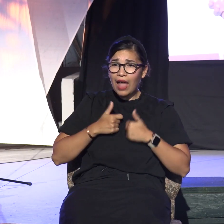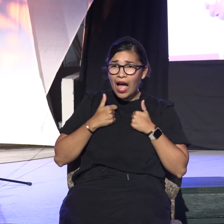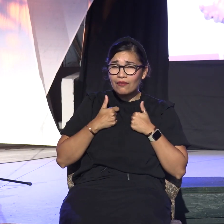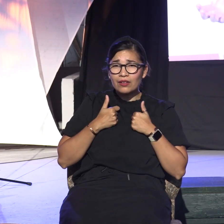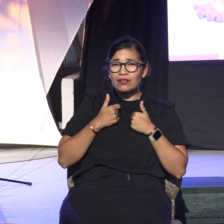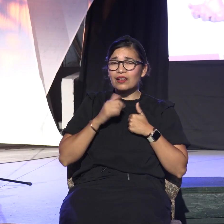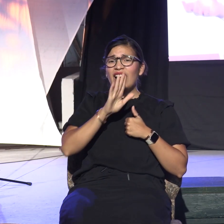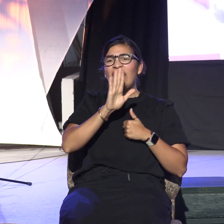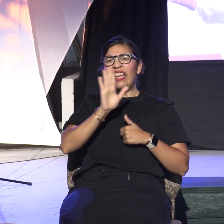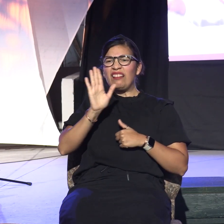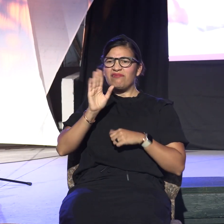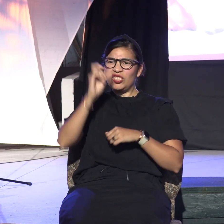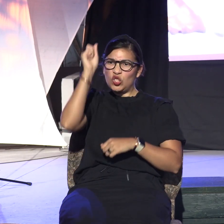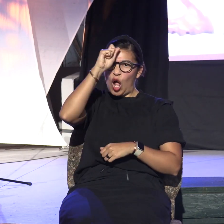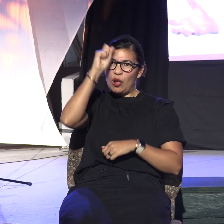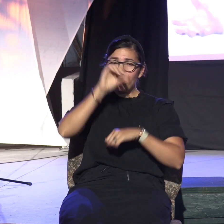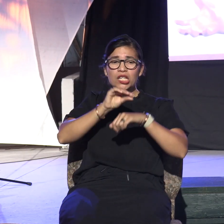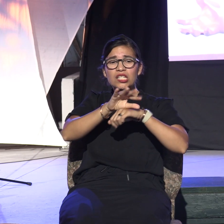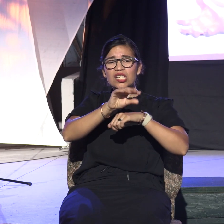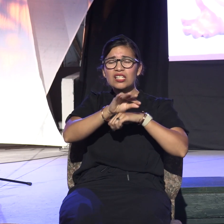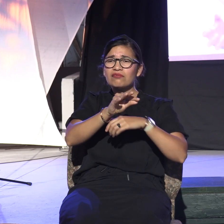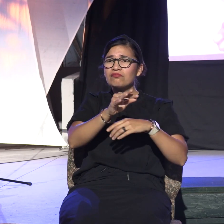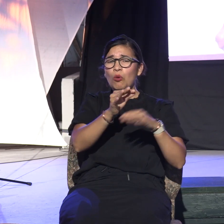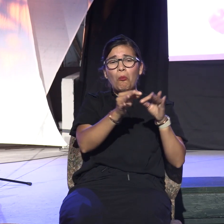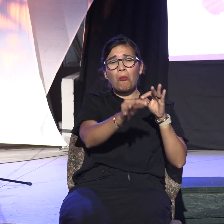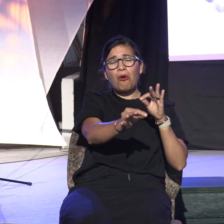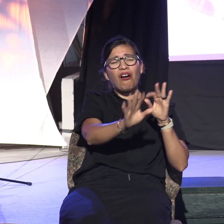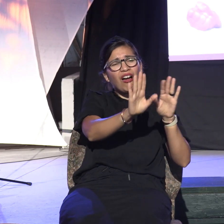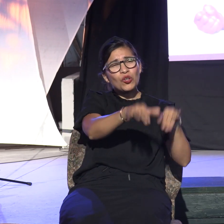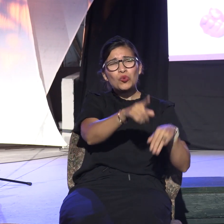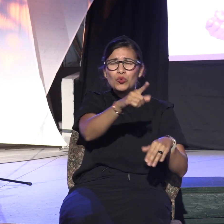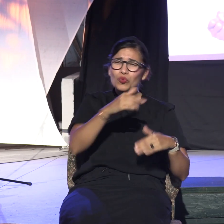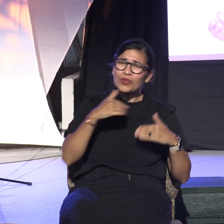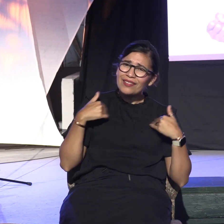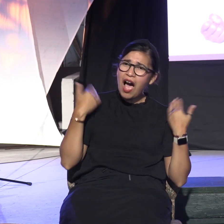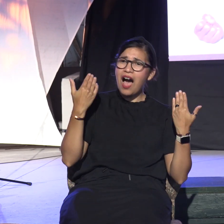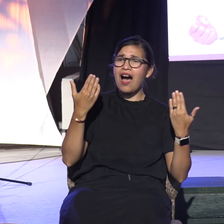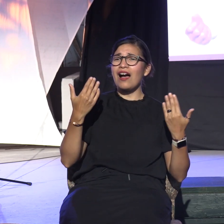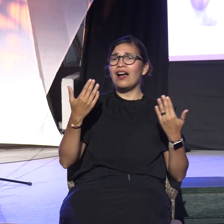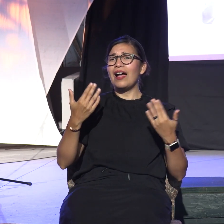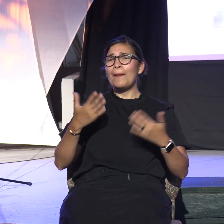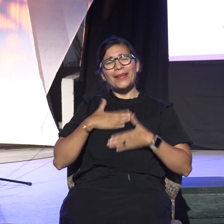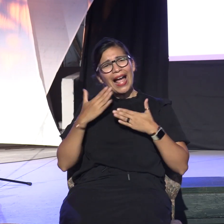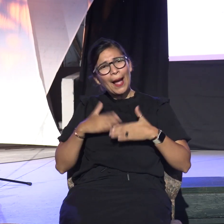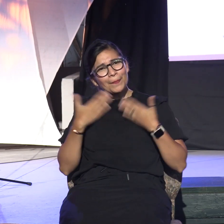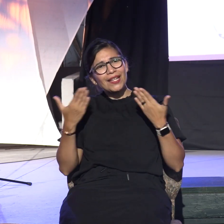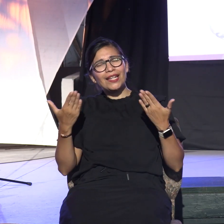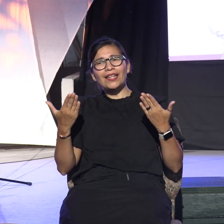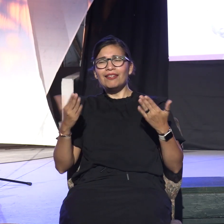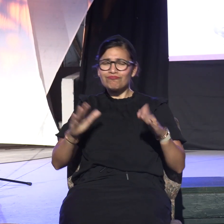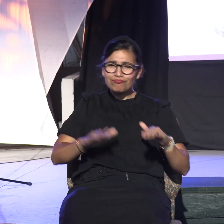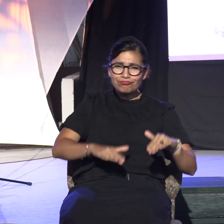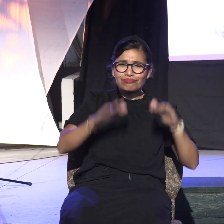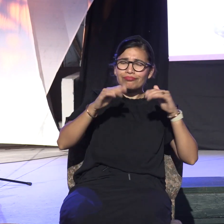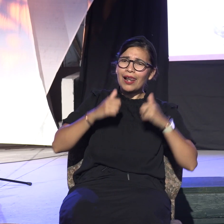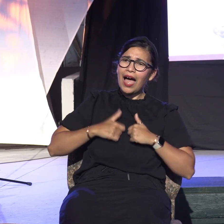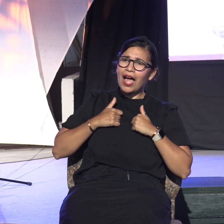happy. Now, you would think for young people today who truly have every